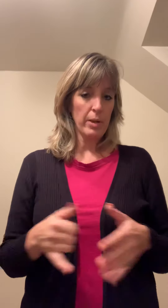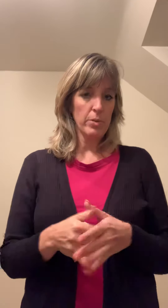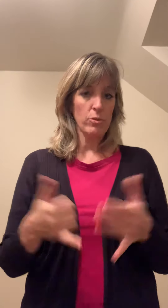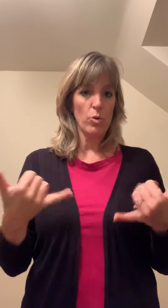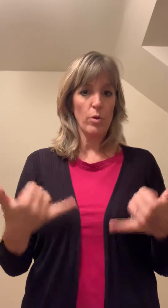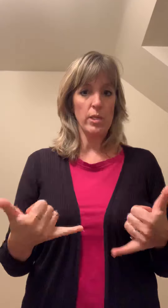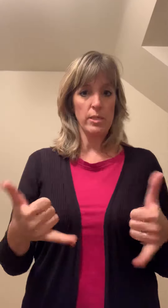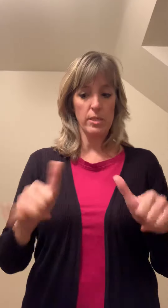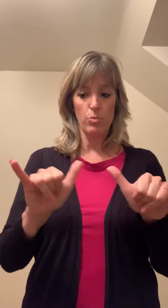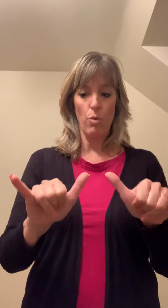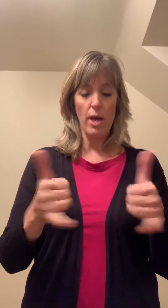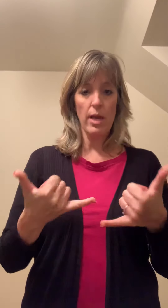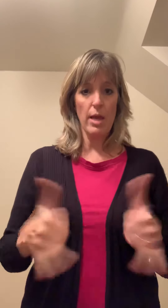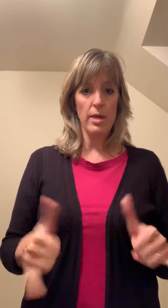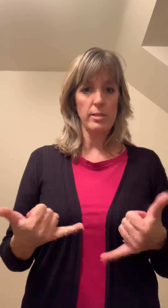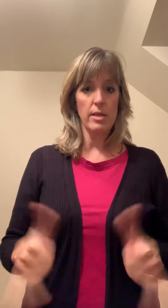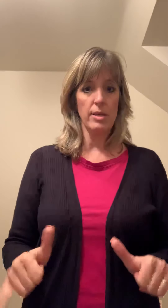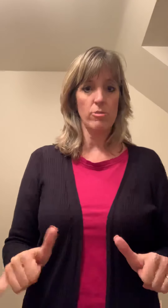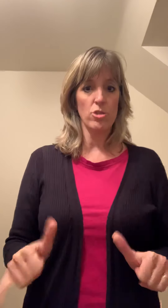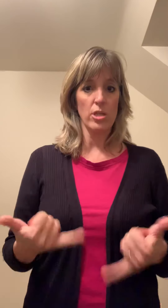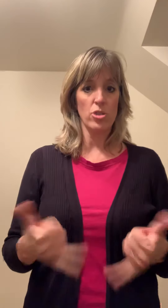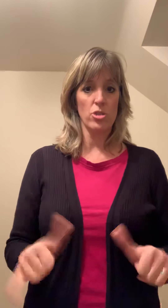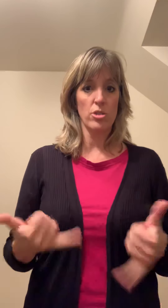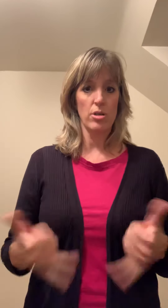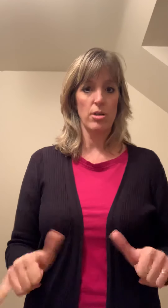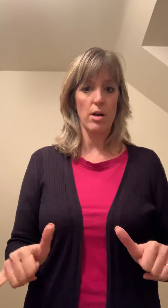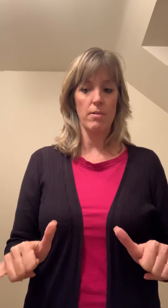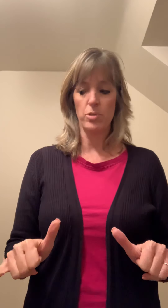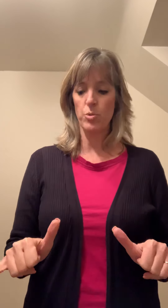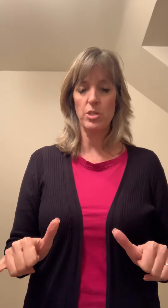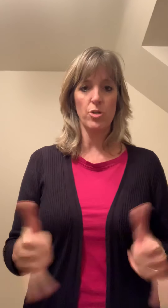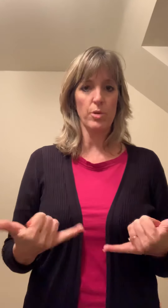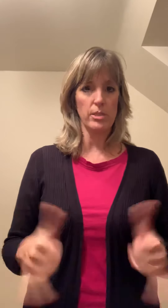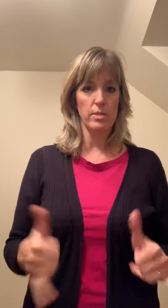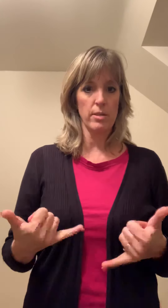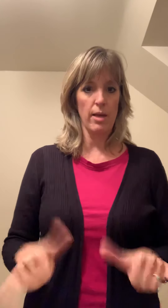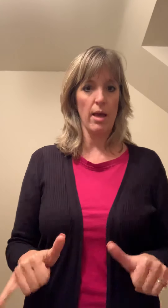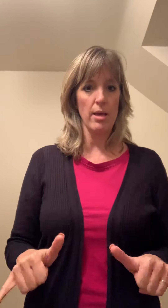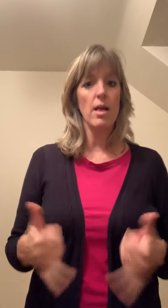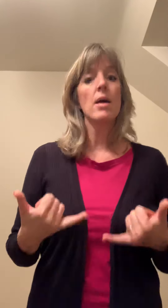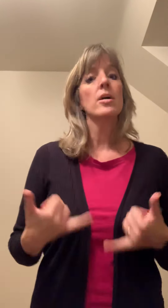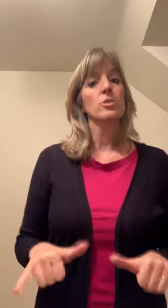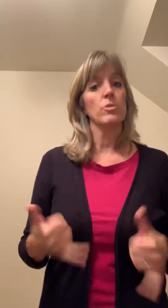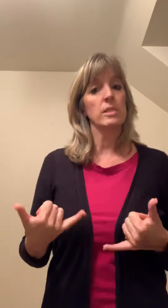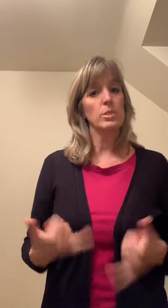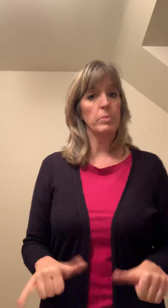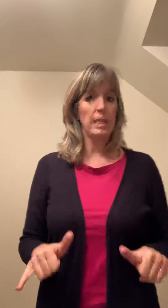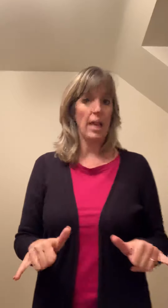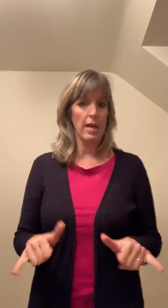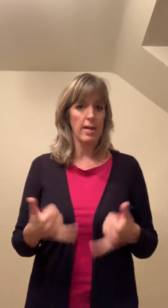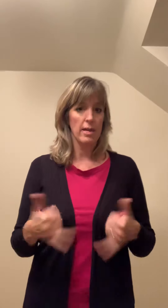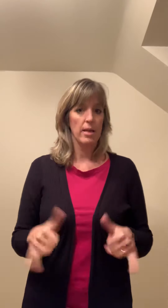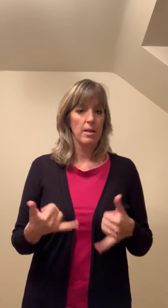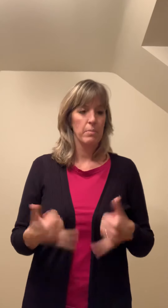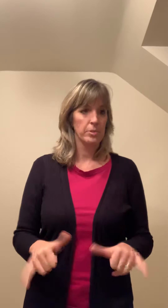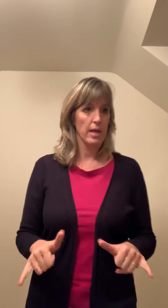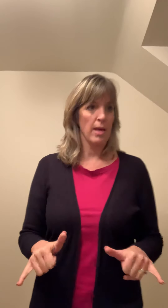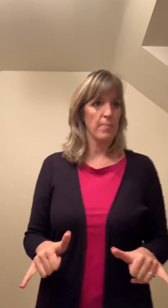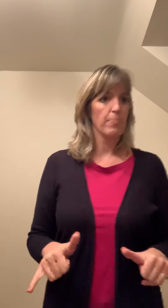your toys, is Y hands, and you just twist your wrist, okay? So this is play, play.